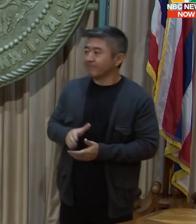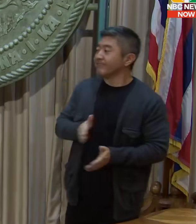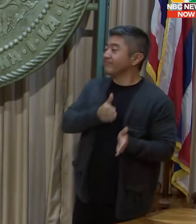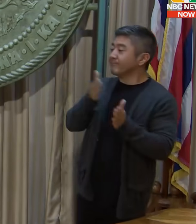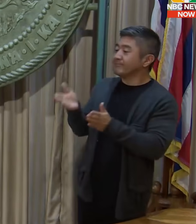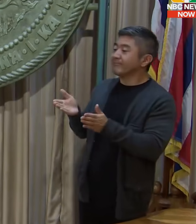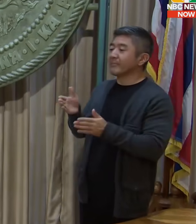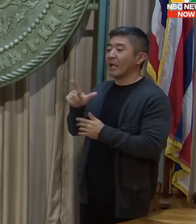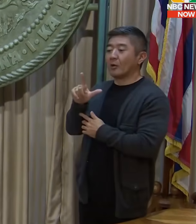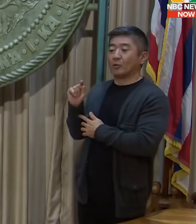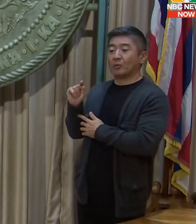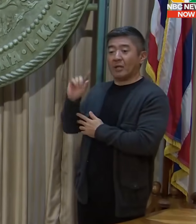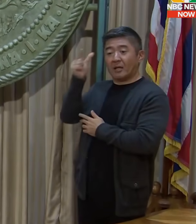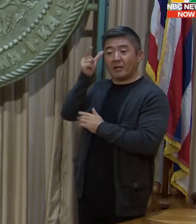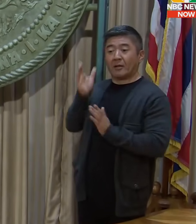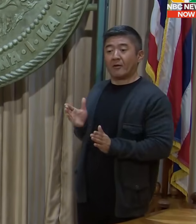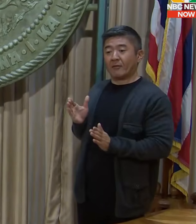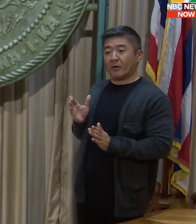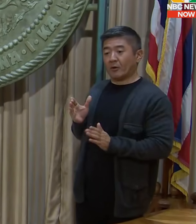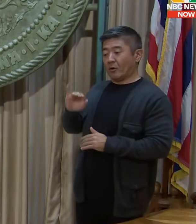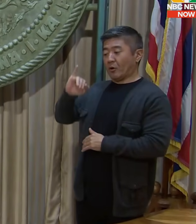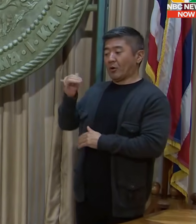Governor Josh Green.